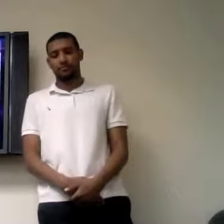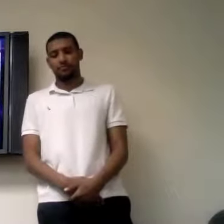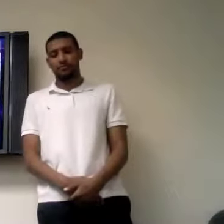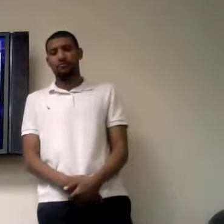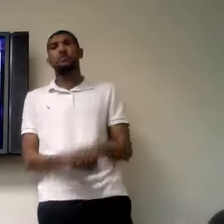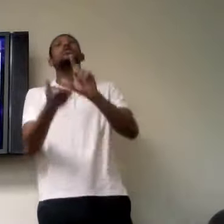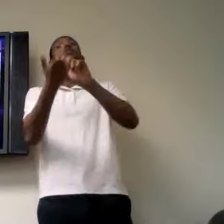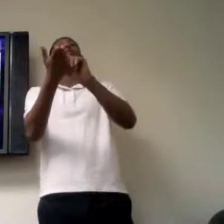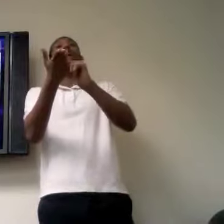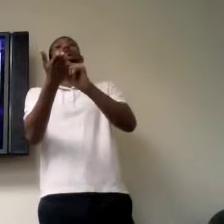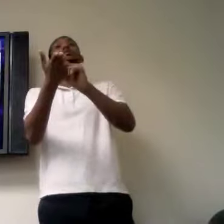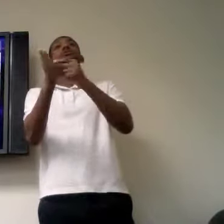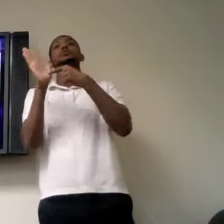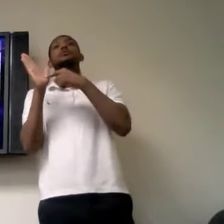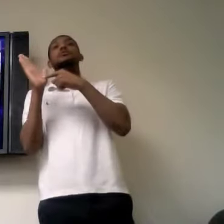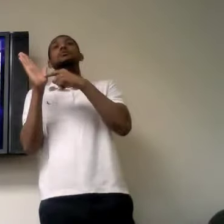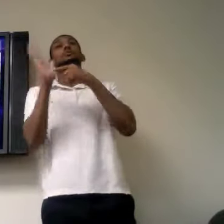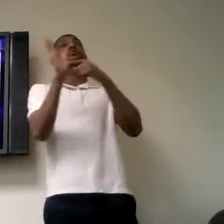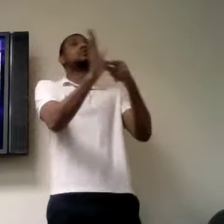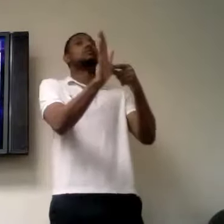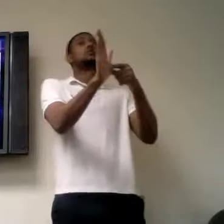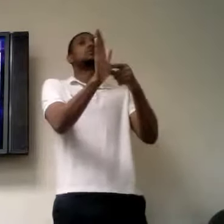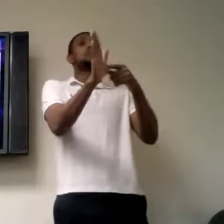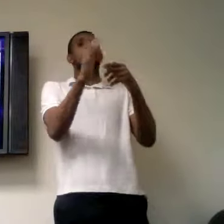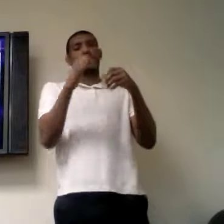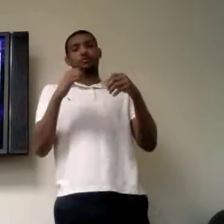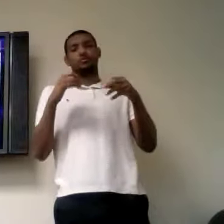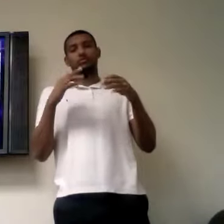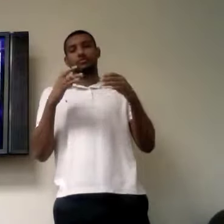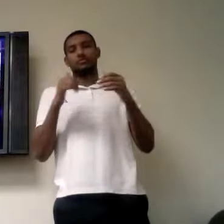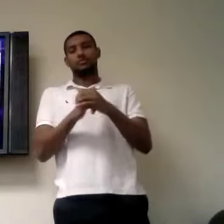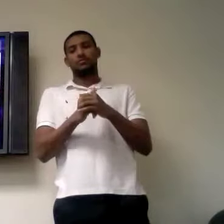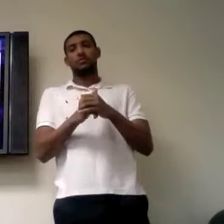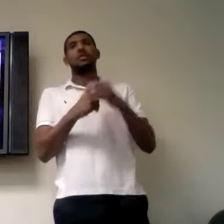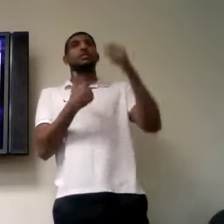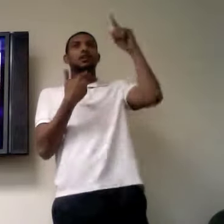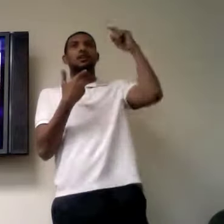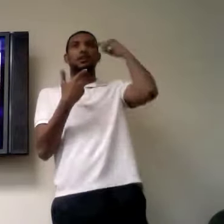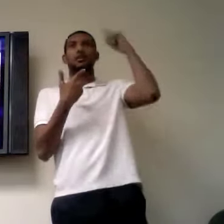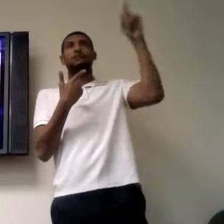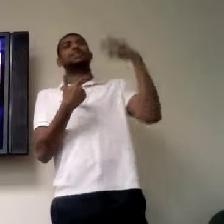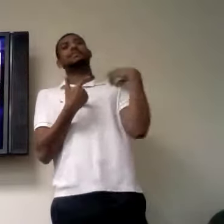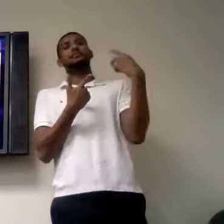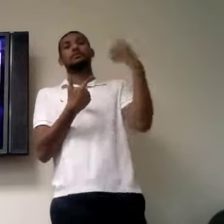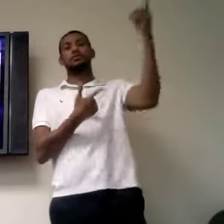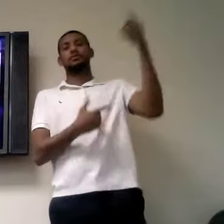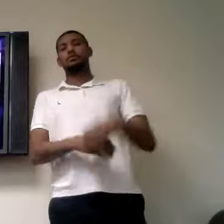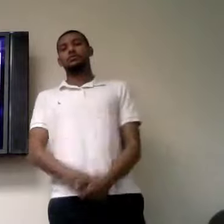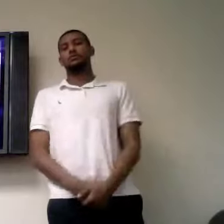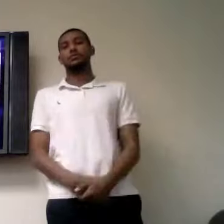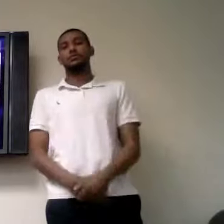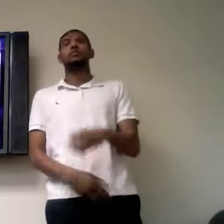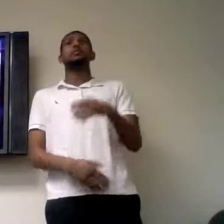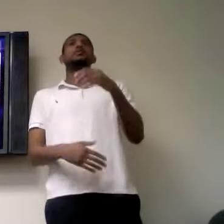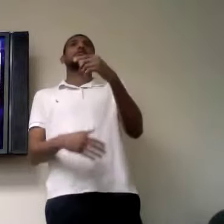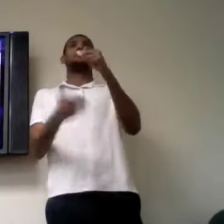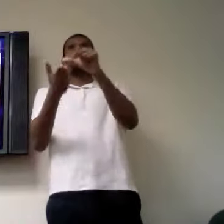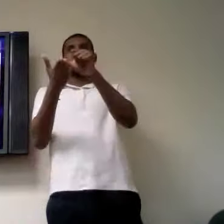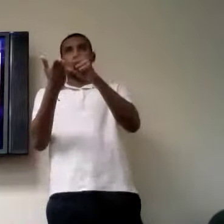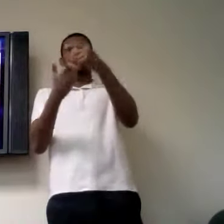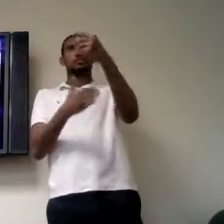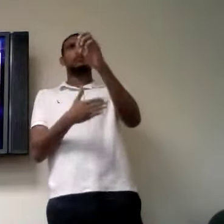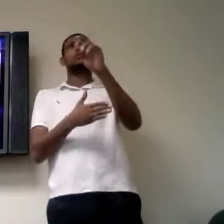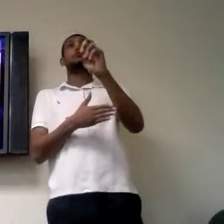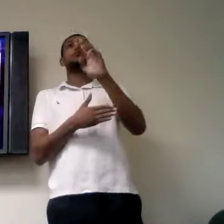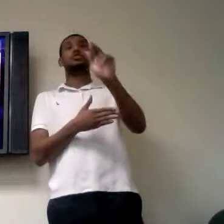article was forwarded to the authorities in Washington, D.C. The Surgeon General promptly dispatched an inspector,